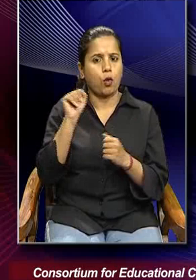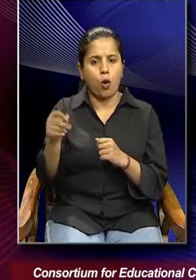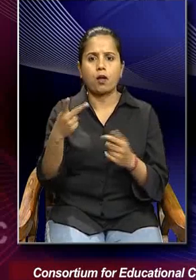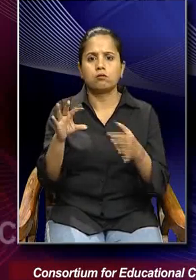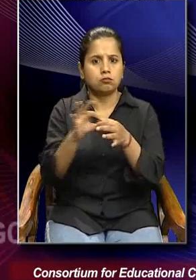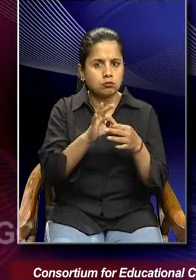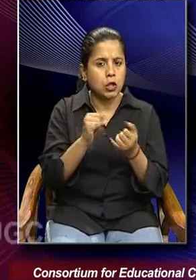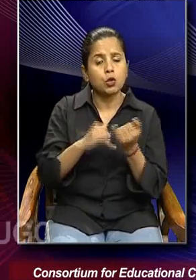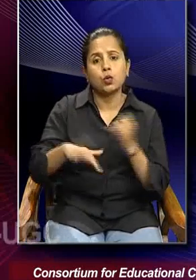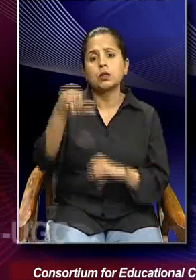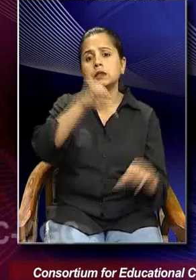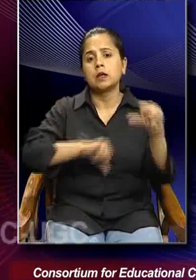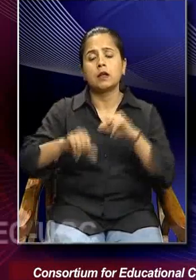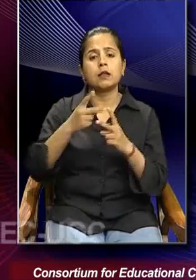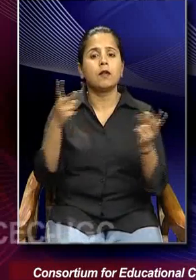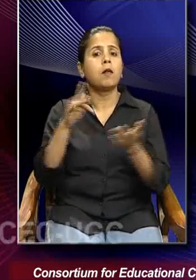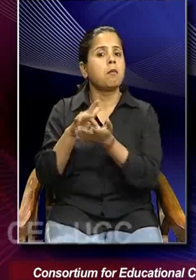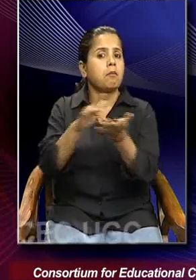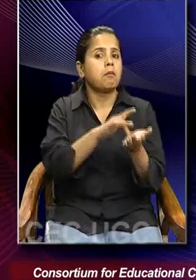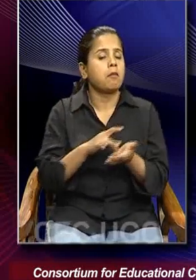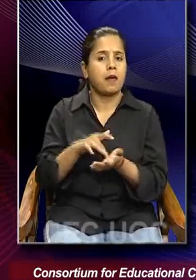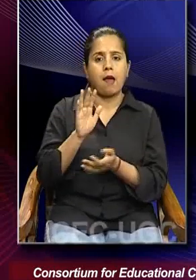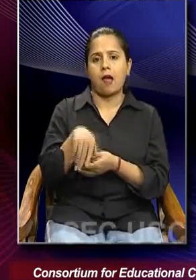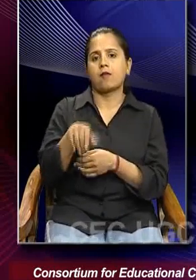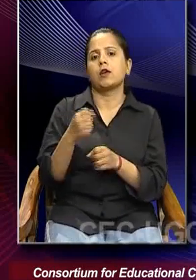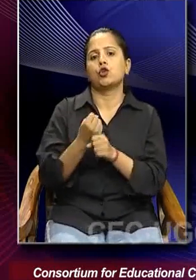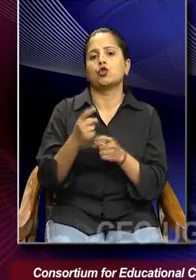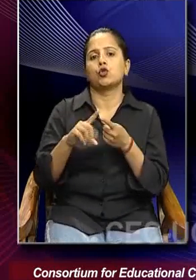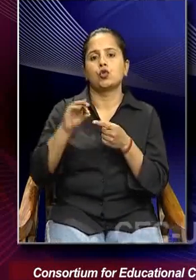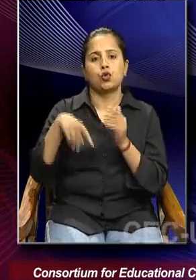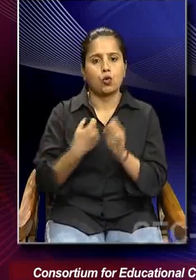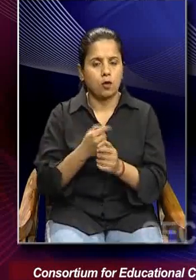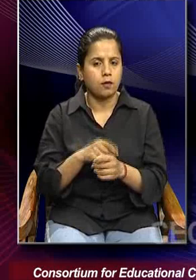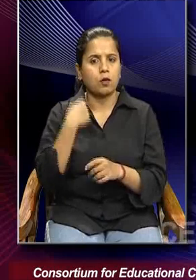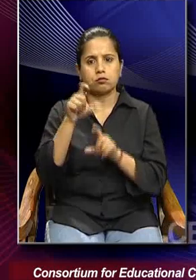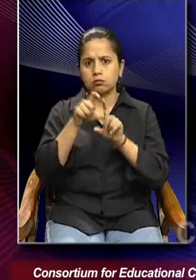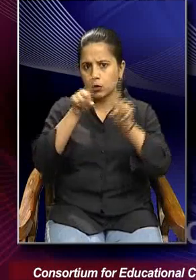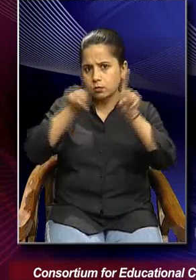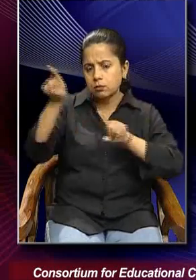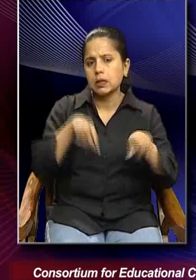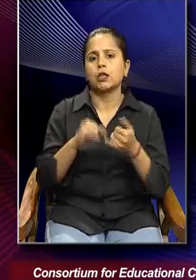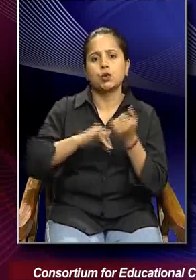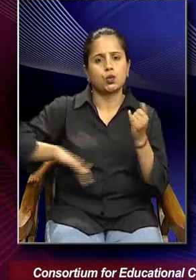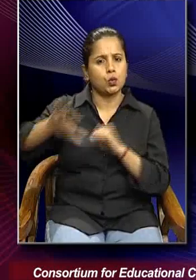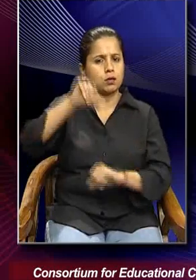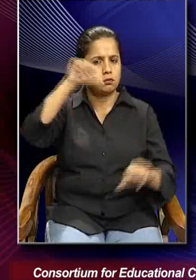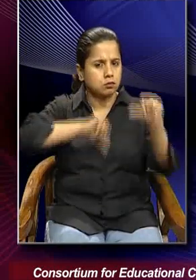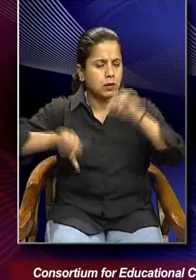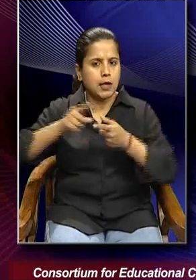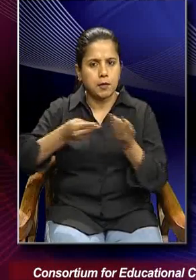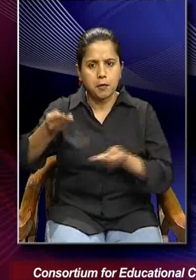Social scientists from different fields and branches, including geographers, demographers, sociologists,